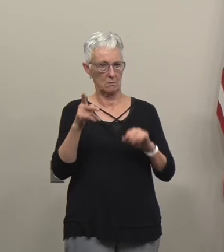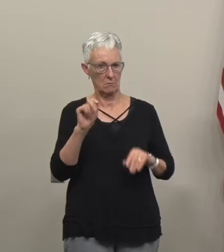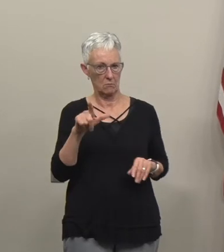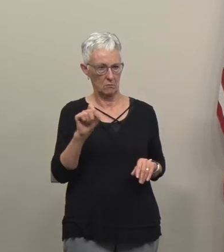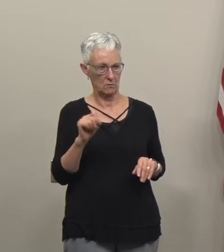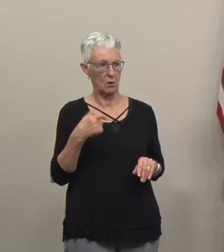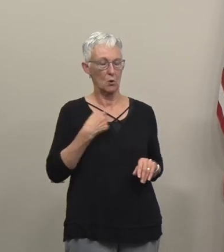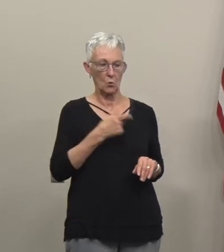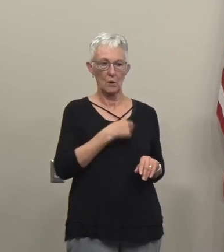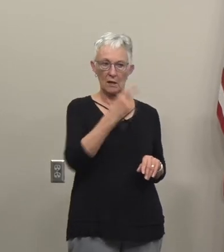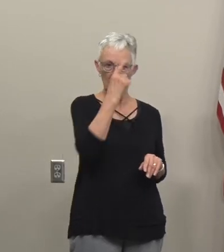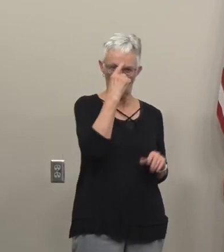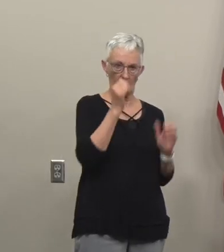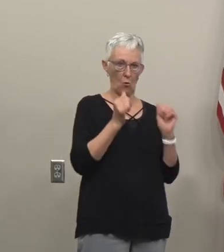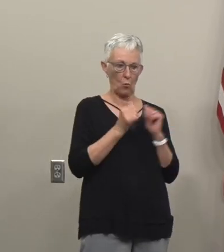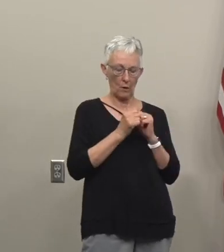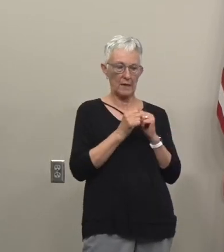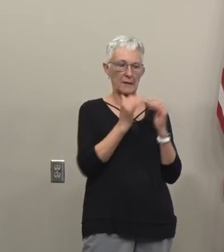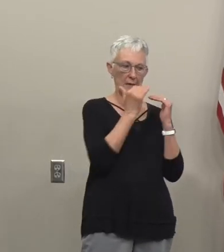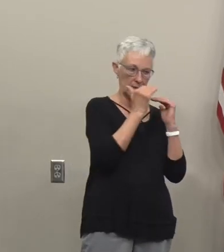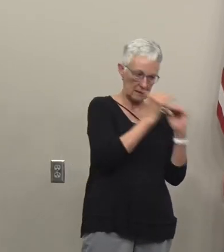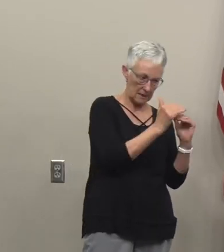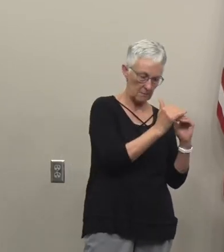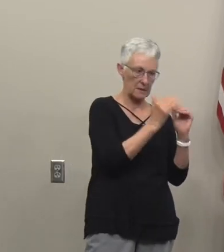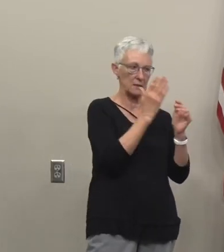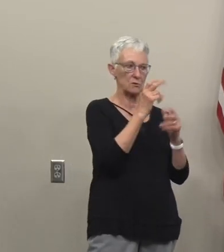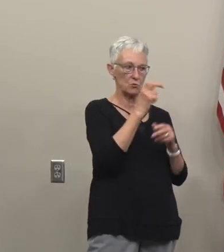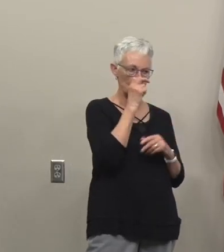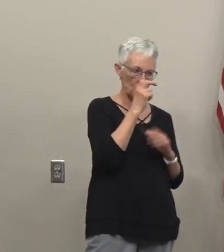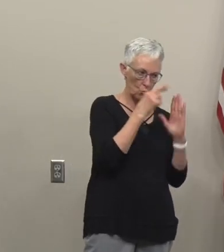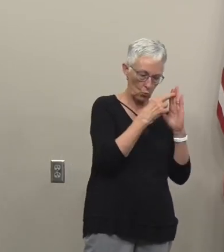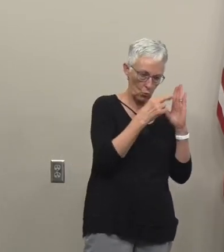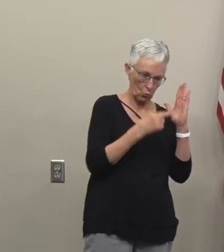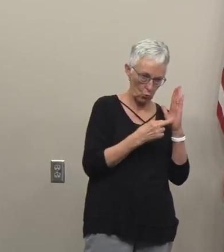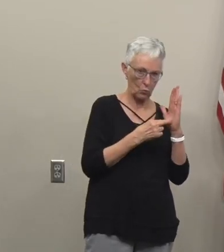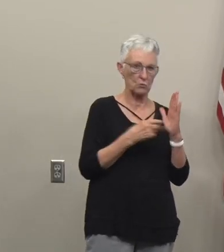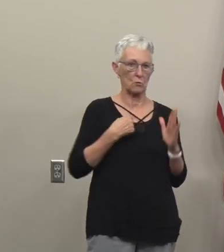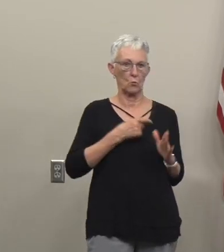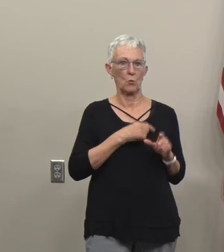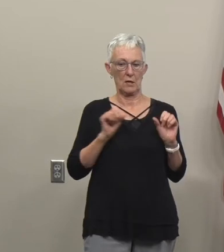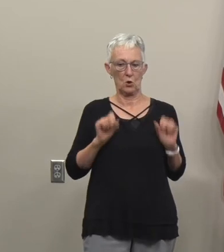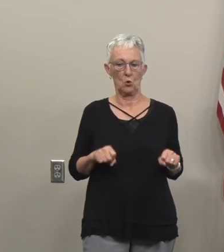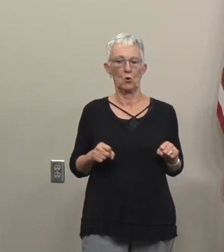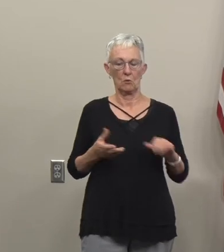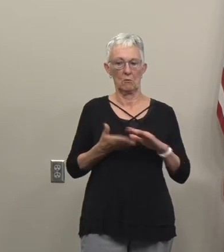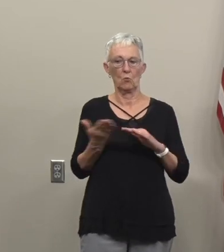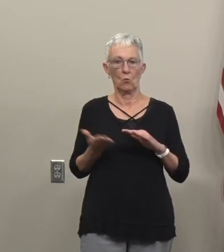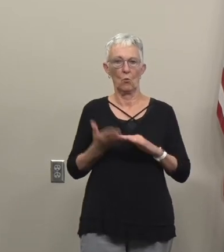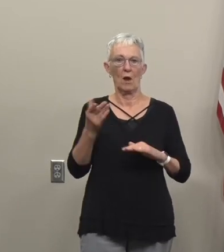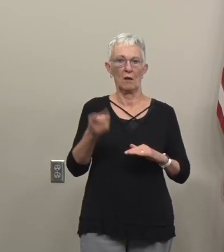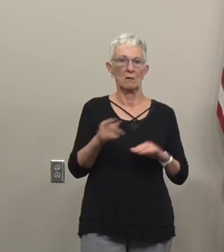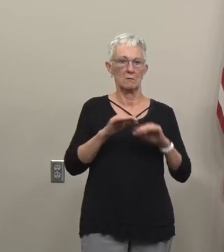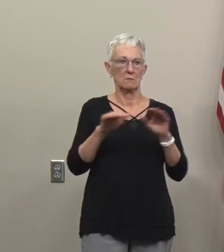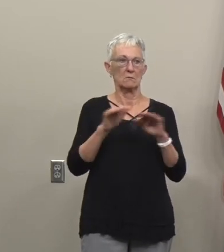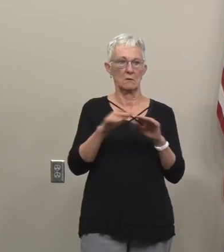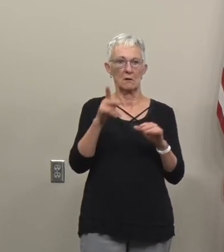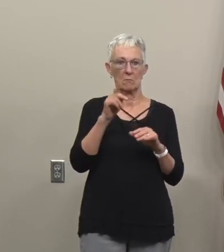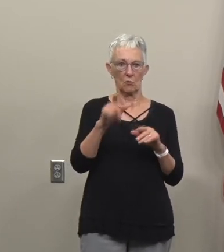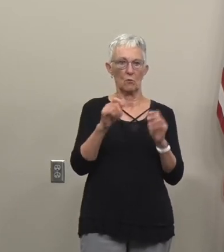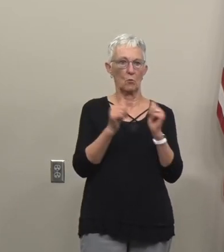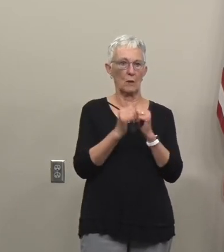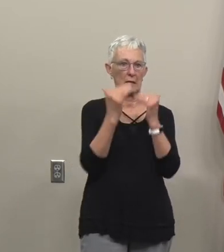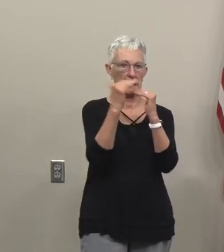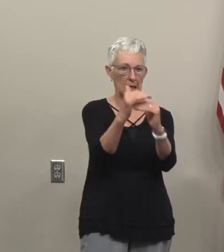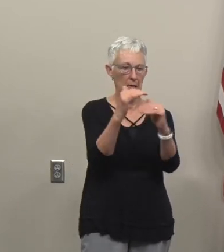constraints and limitations on access to the pools, that we could undertake operating them in a limited way with